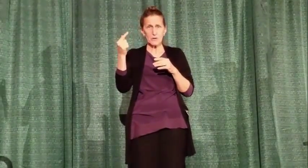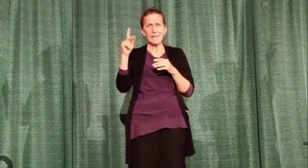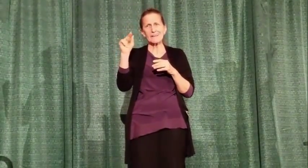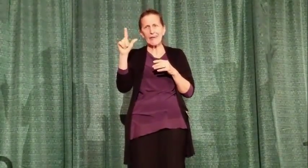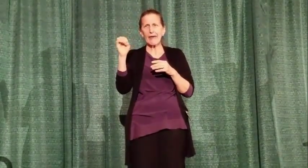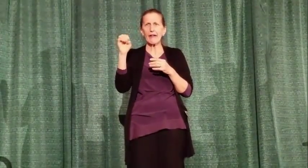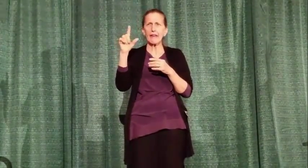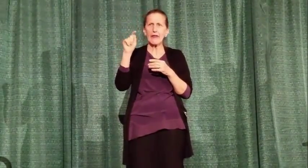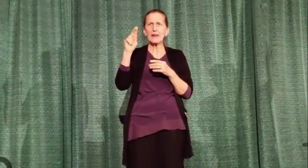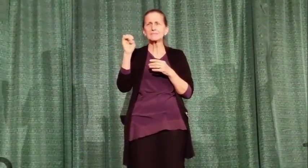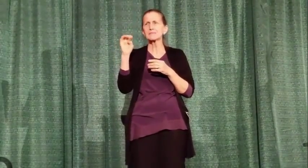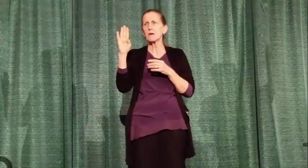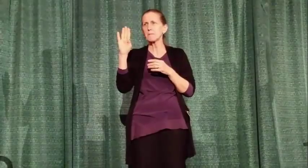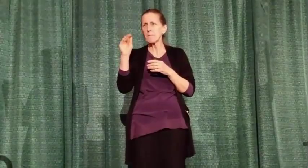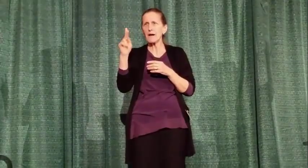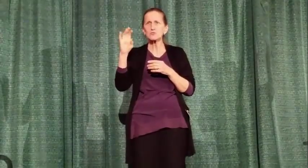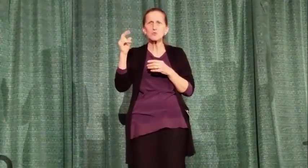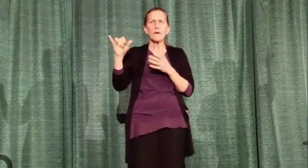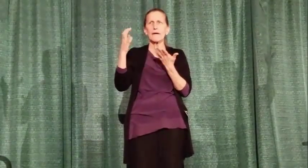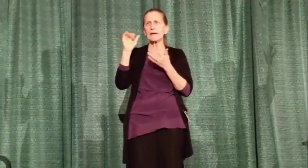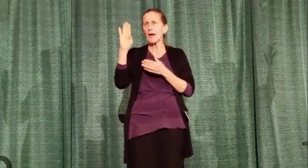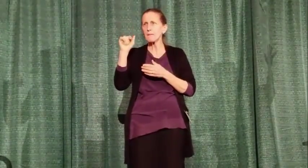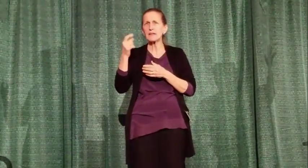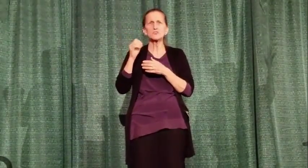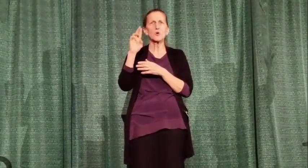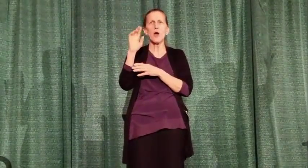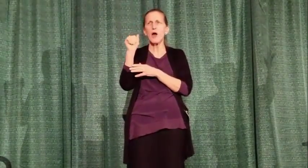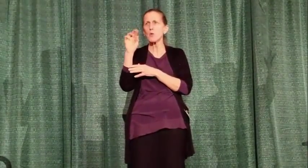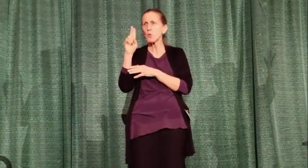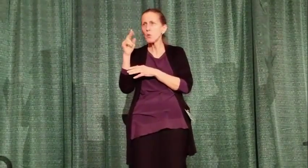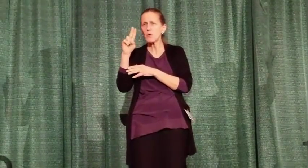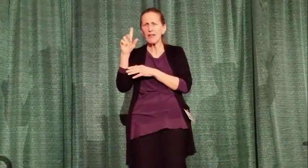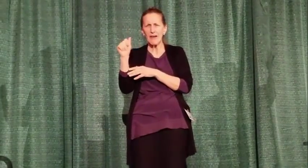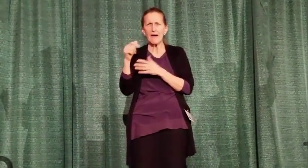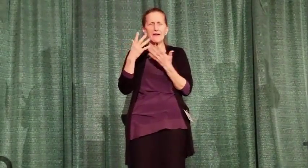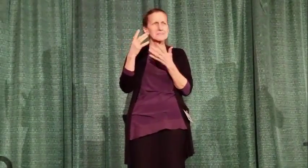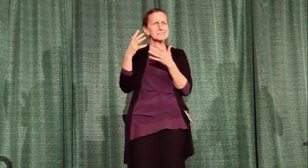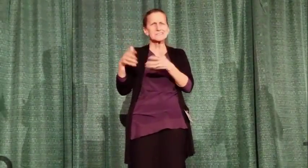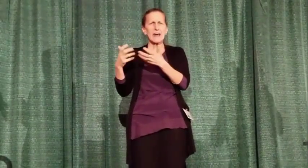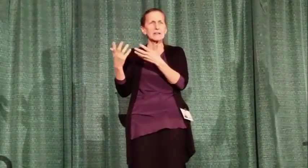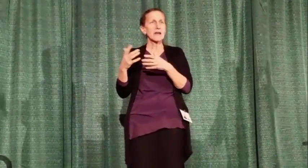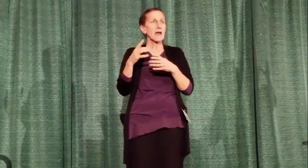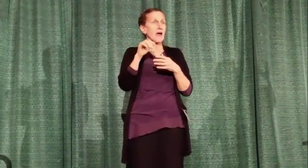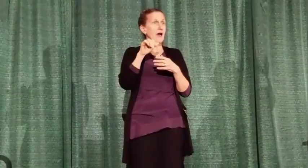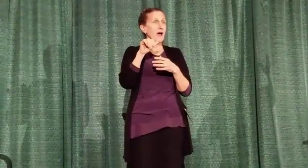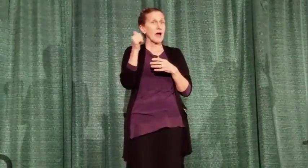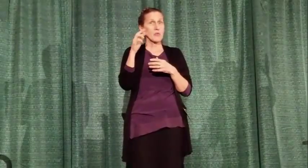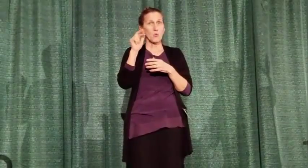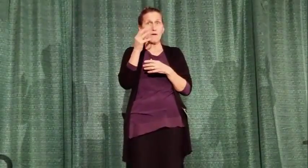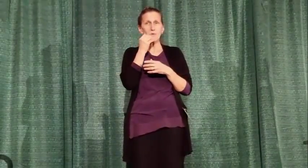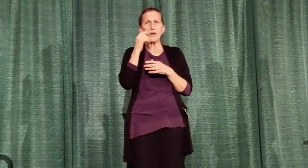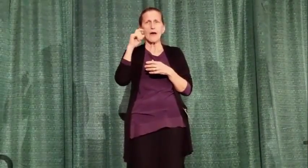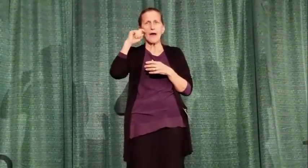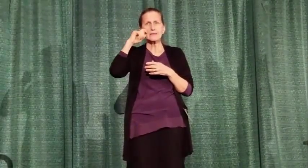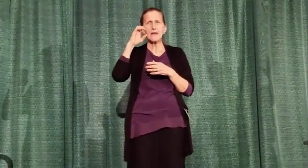and lettuce and bok choy and stuff like that, and cabbage, arugula, in your salad, and the other raw food are onions and